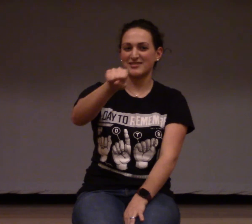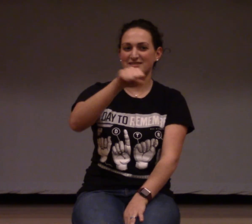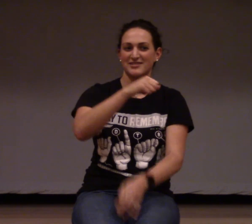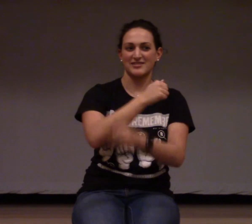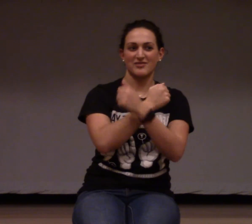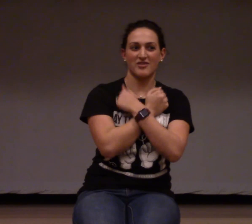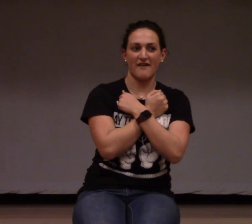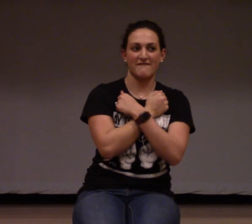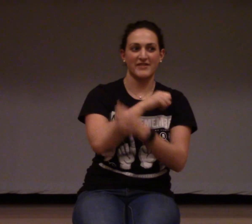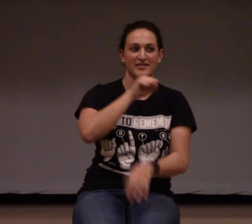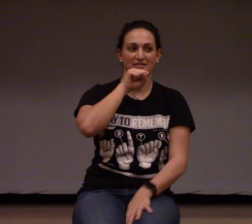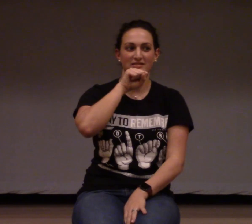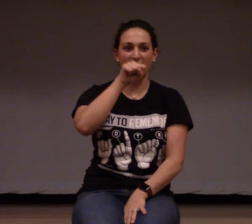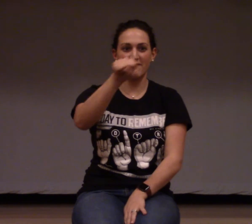Mm-hmm.